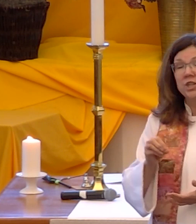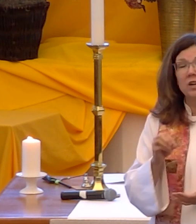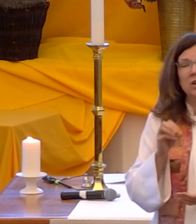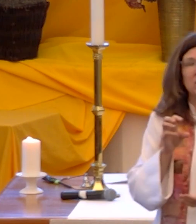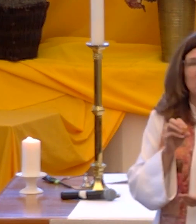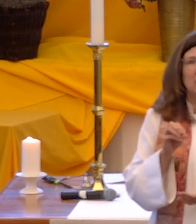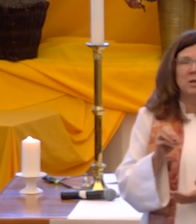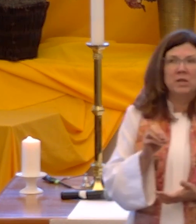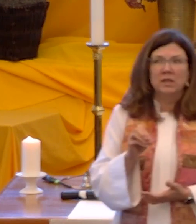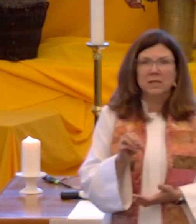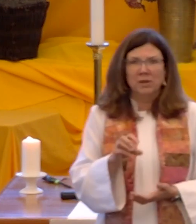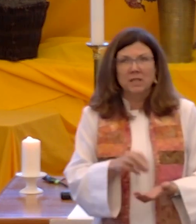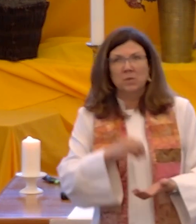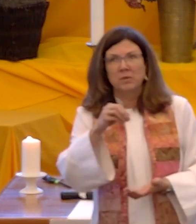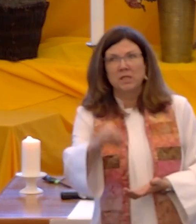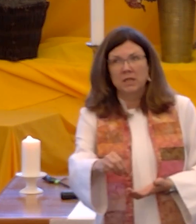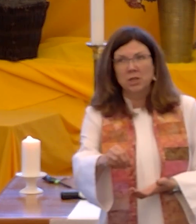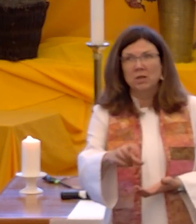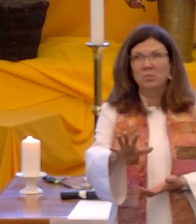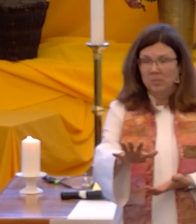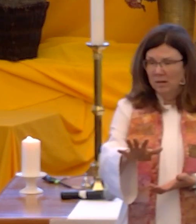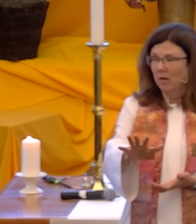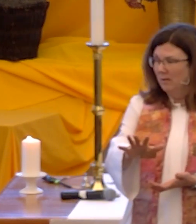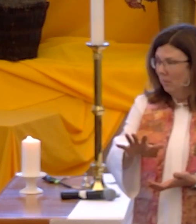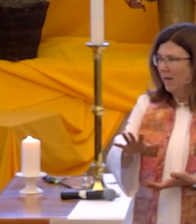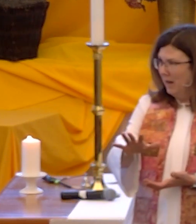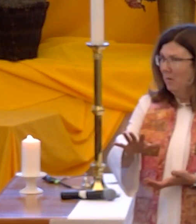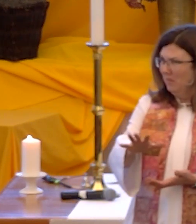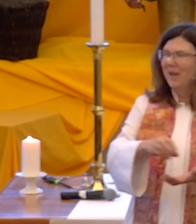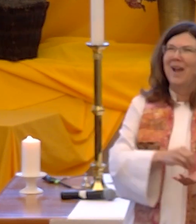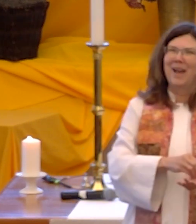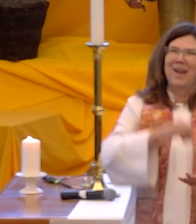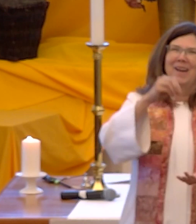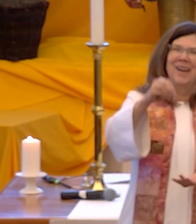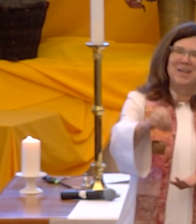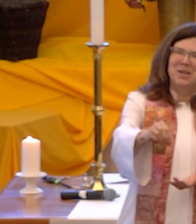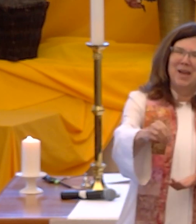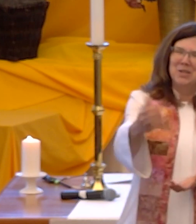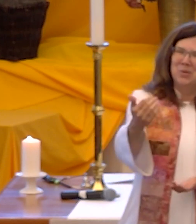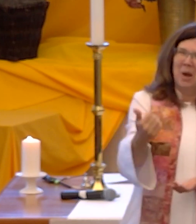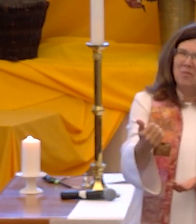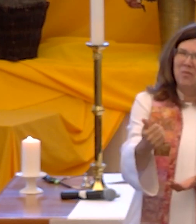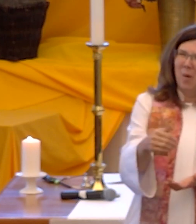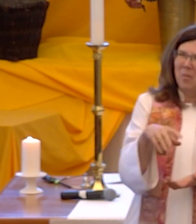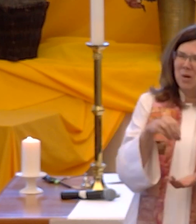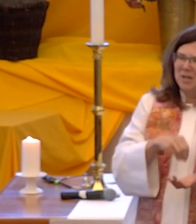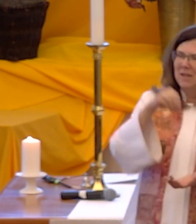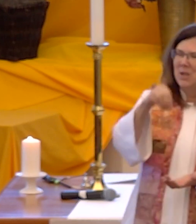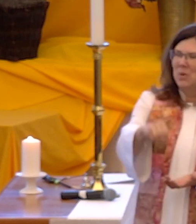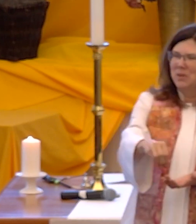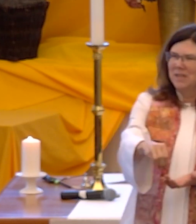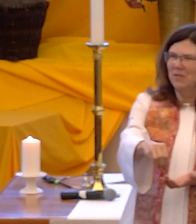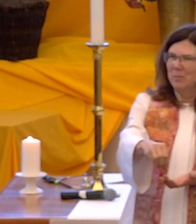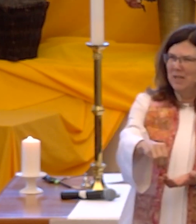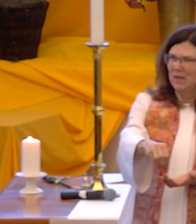We share communion in this place through intinction right now. And as you come forward, you